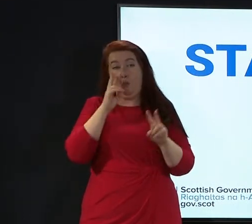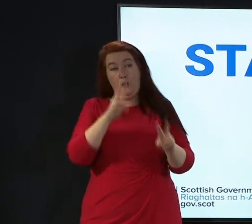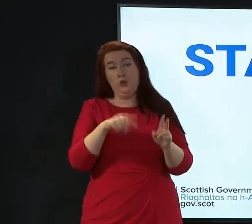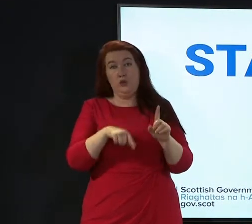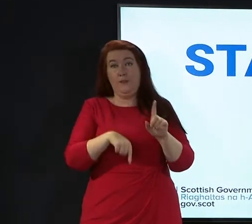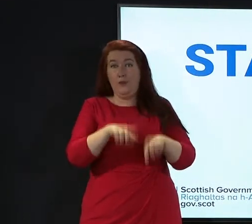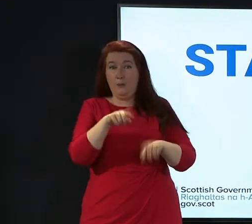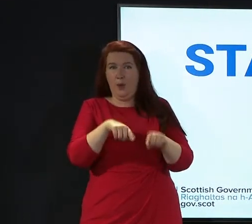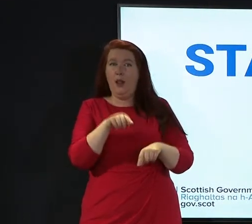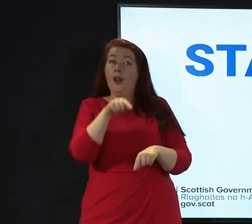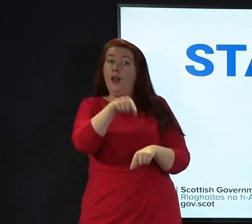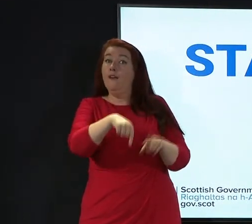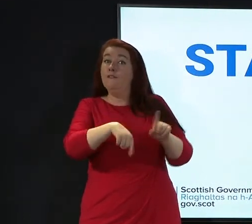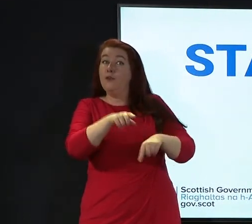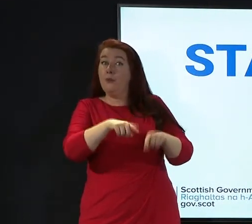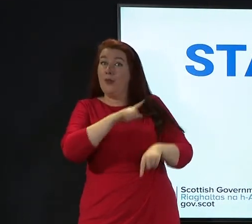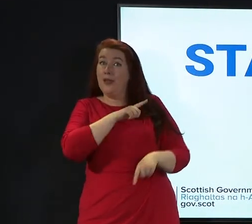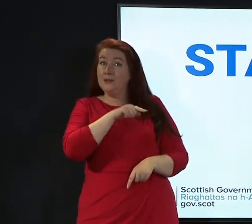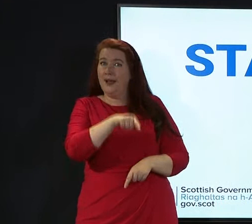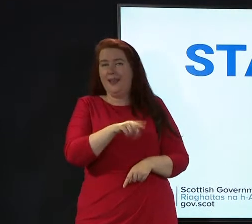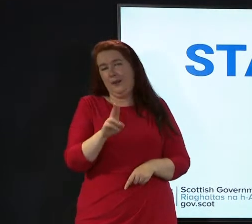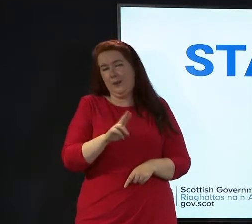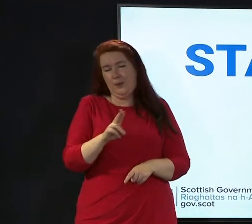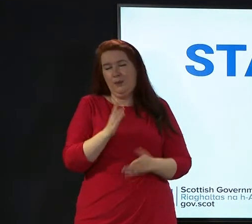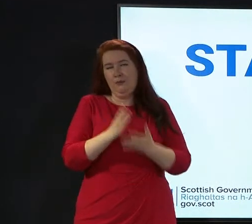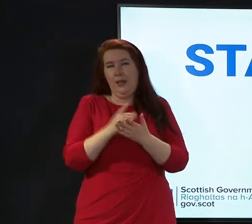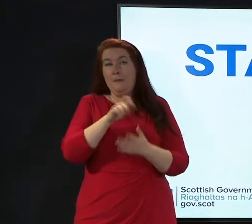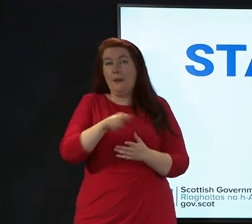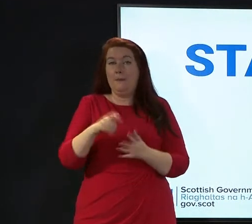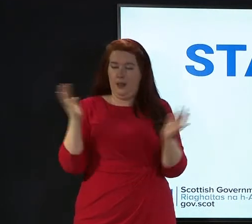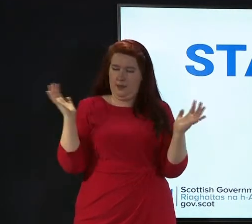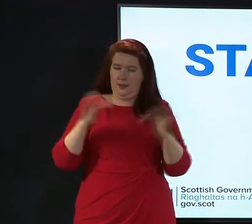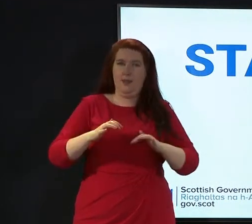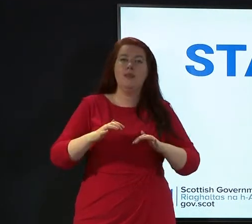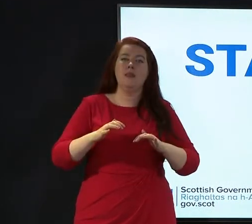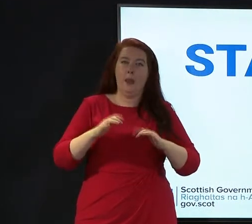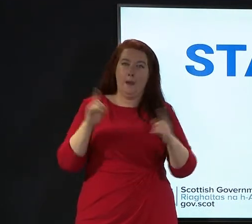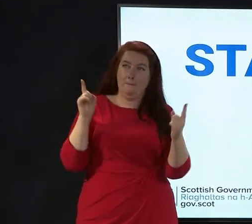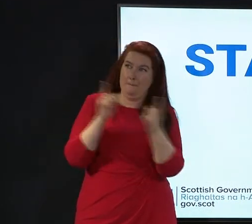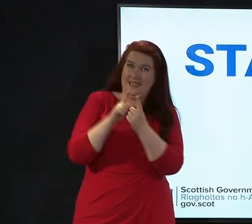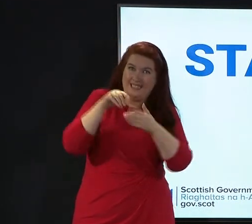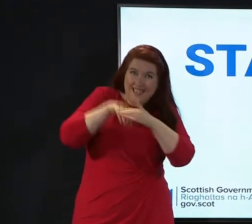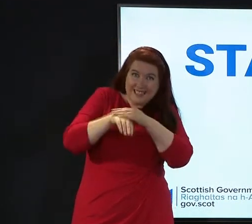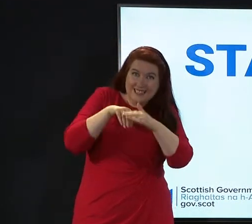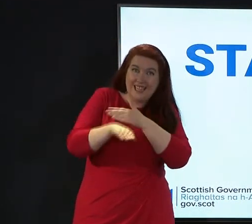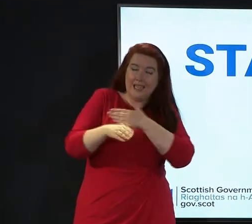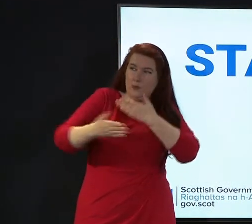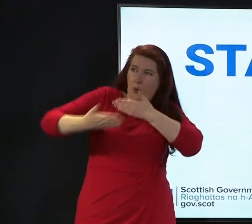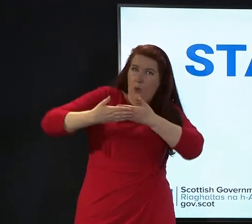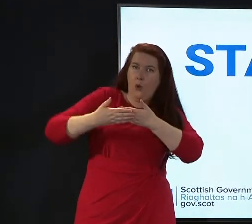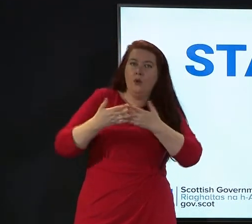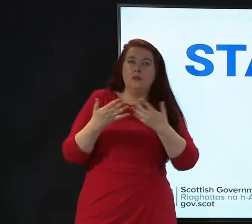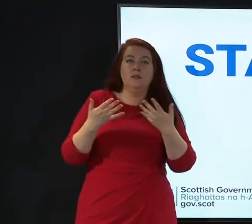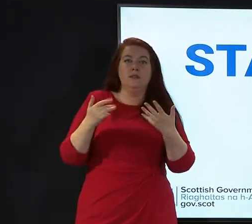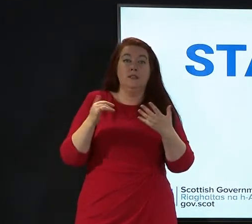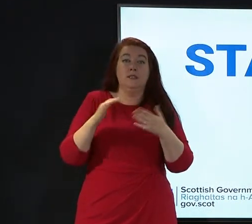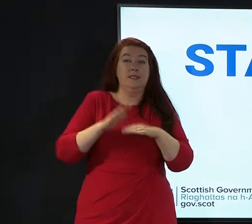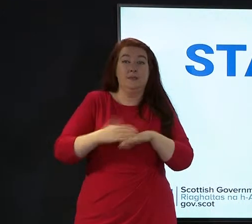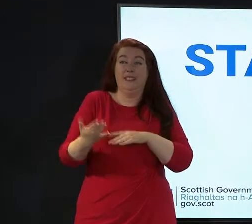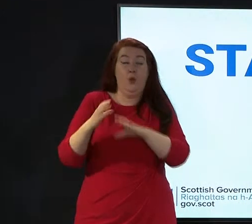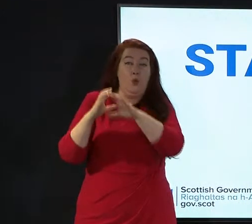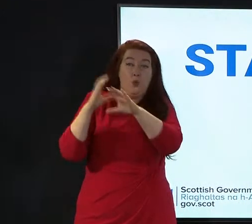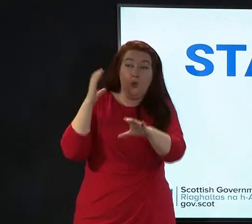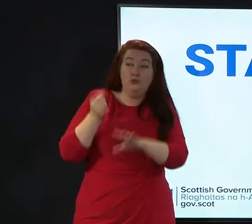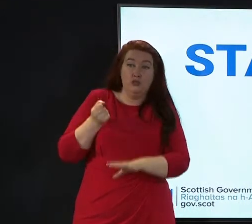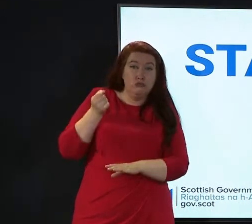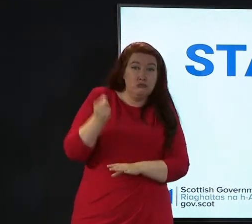that is the factor here. It's when people come together in indoor enclosed spaces, whether that's a coach or a train or somebody's